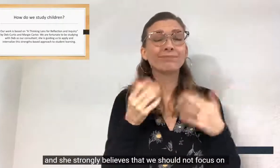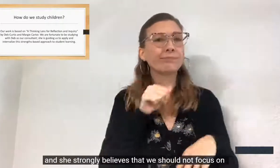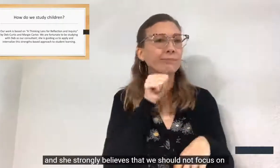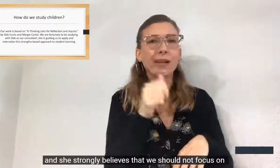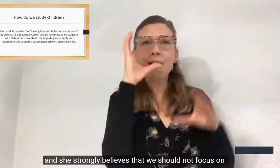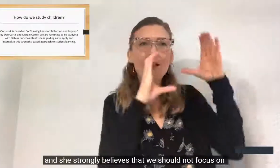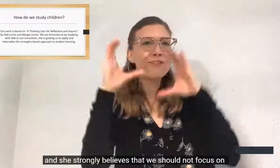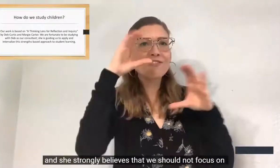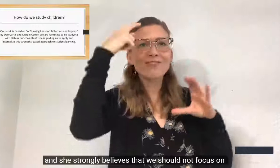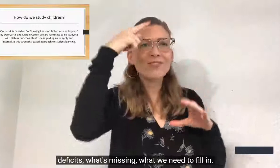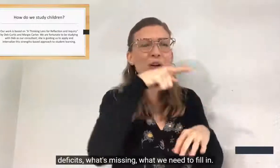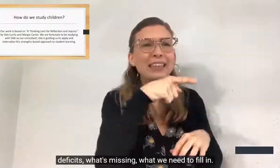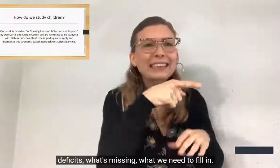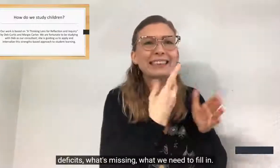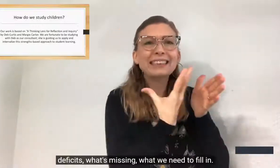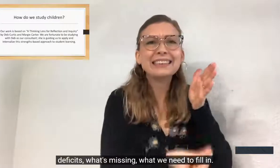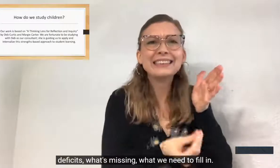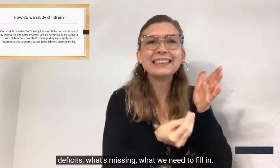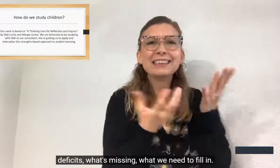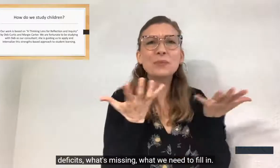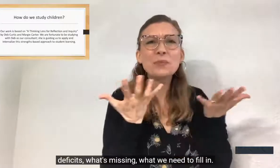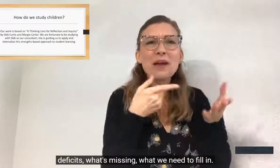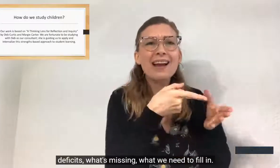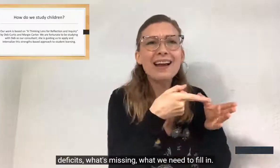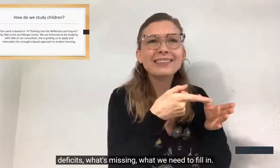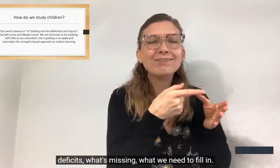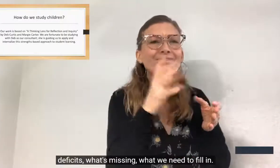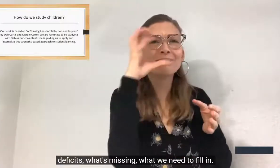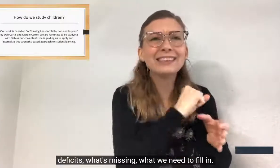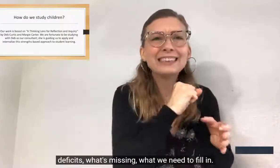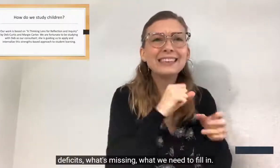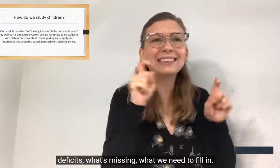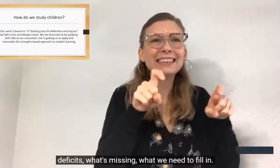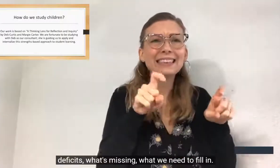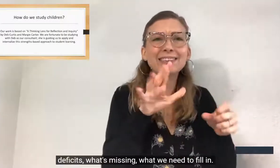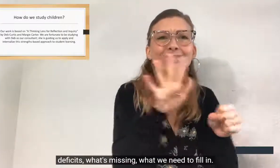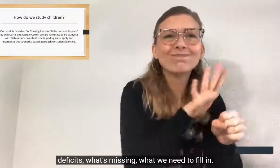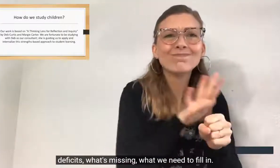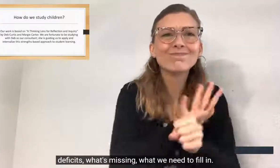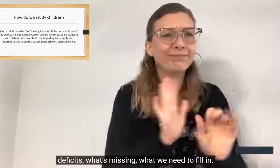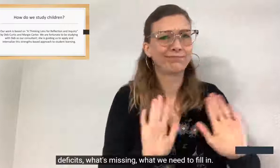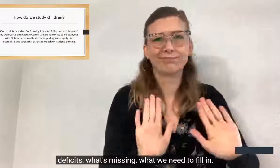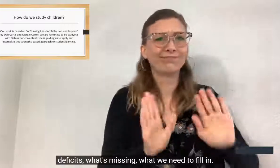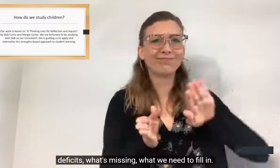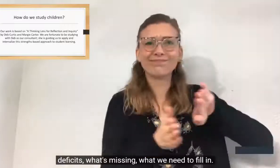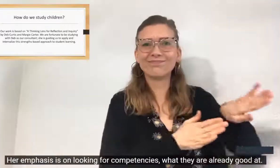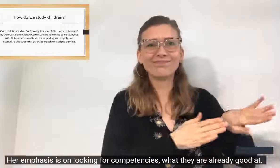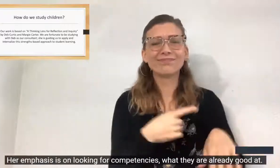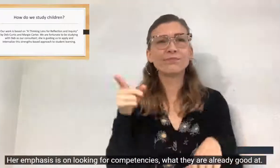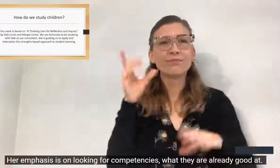strongly believes that we should not be looking for deficits, trying to identify what's missing, where we need to fill in gaps. That's